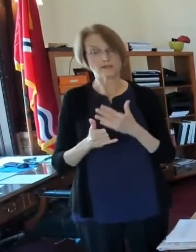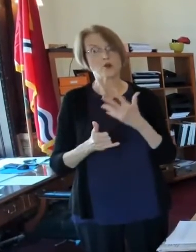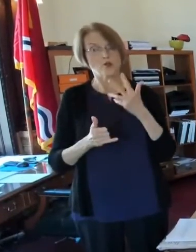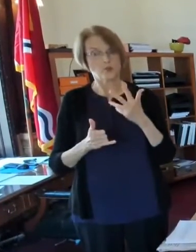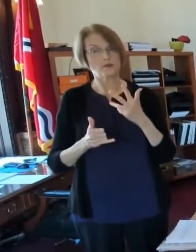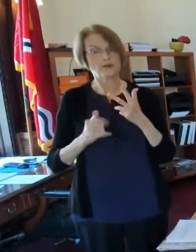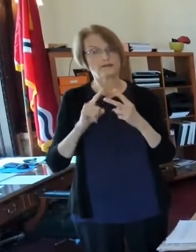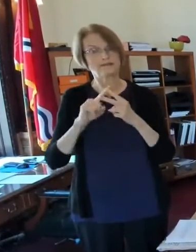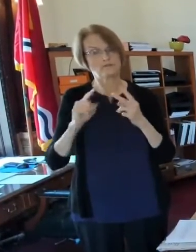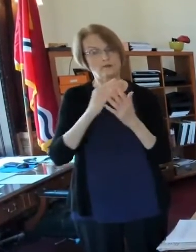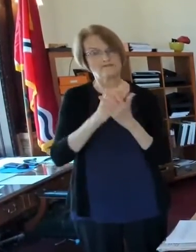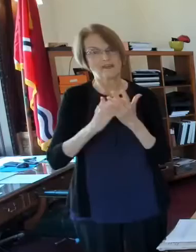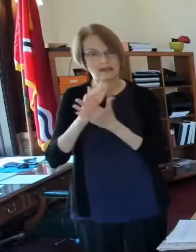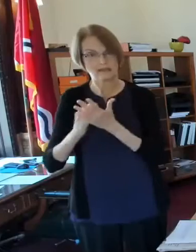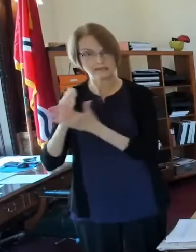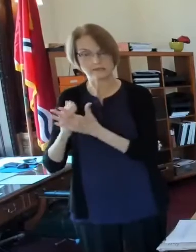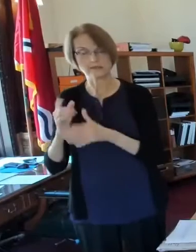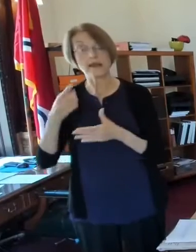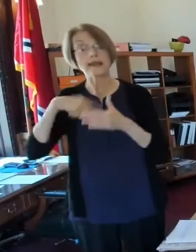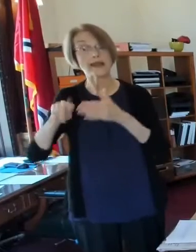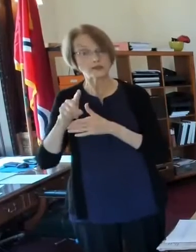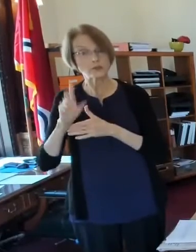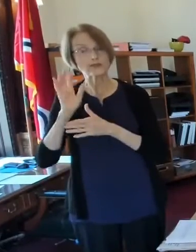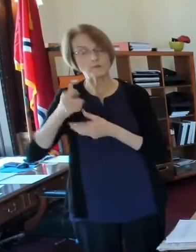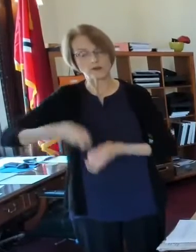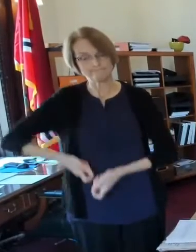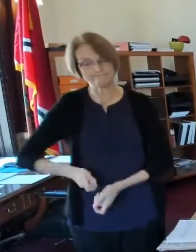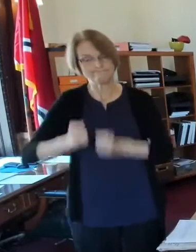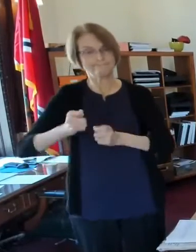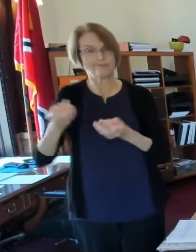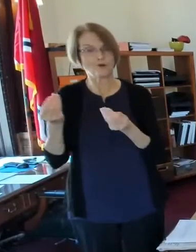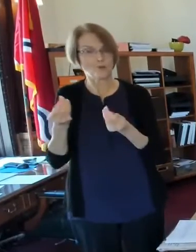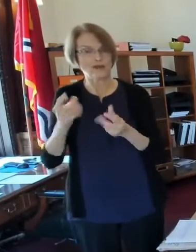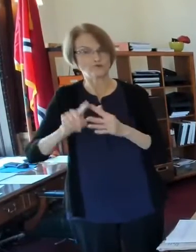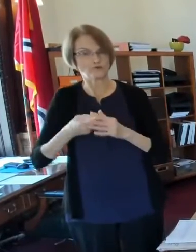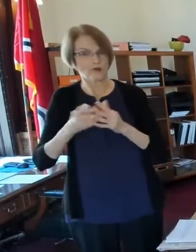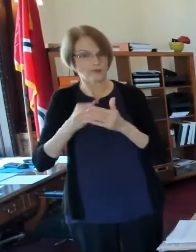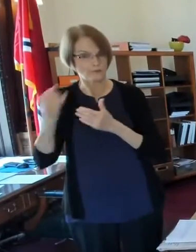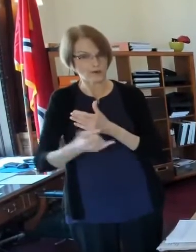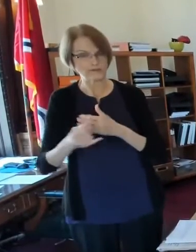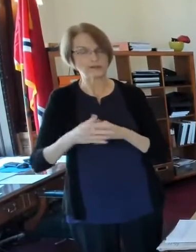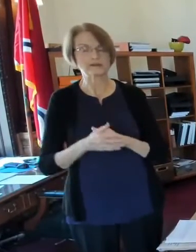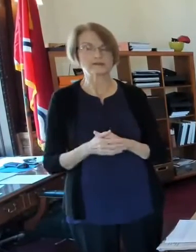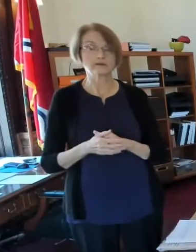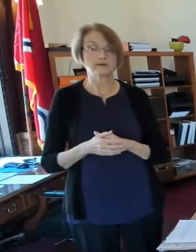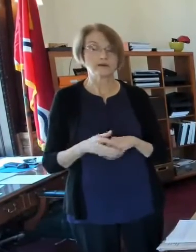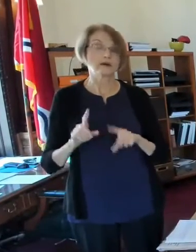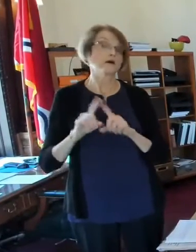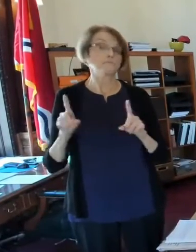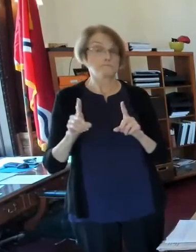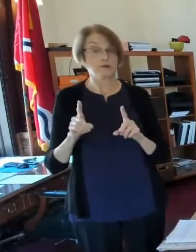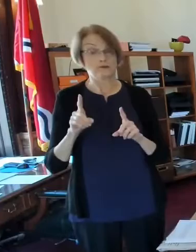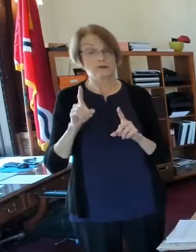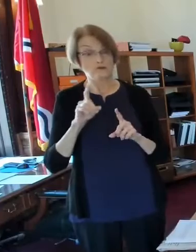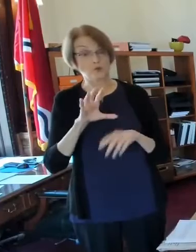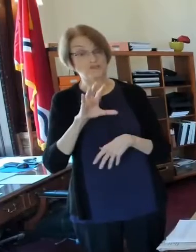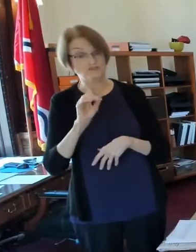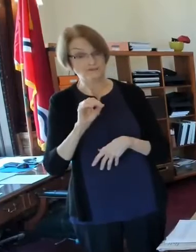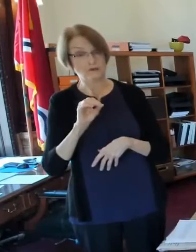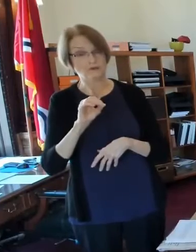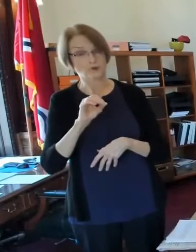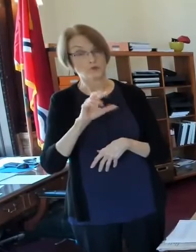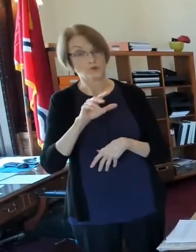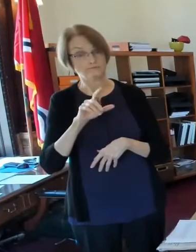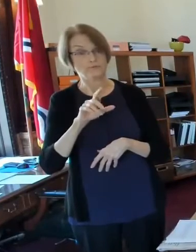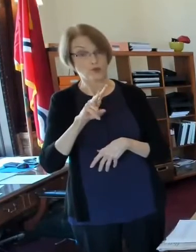ground on the first phase next week. But it will really be a big help to veterans for all